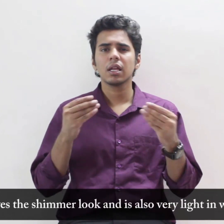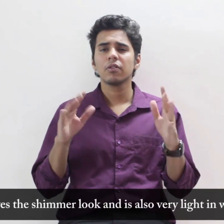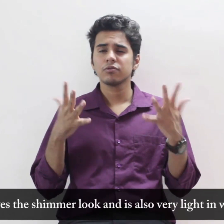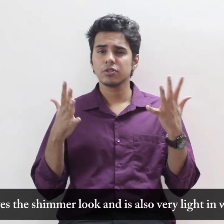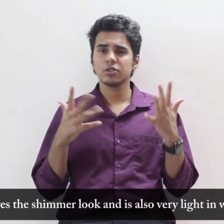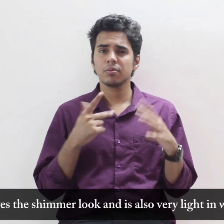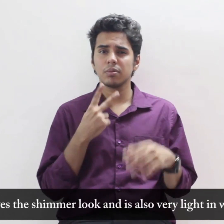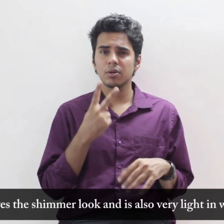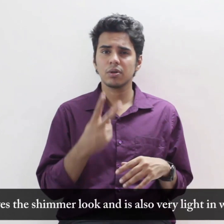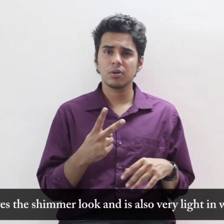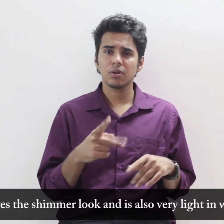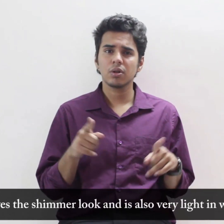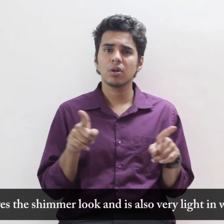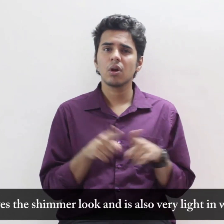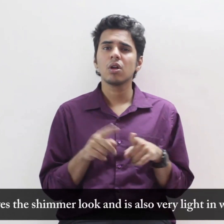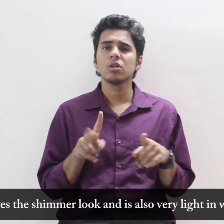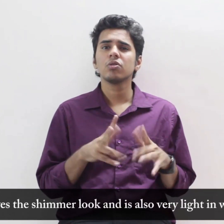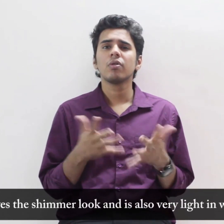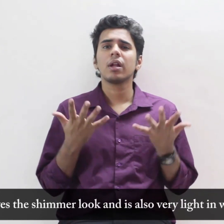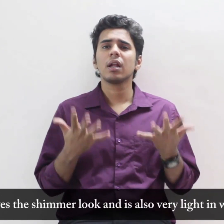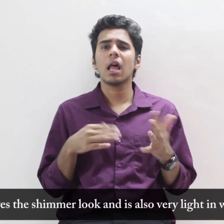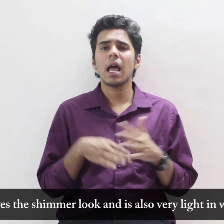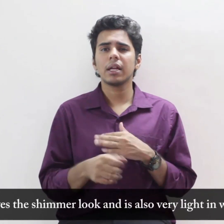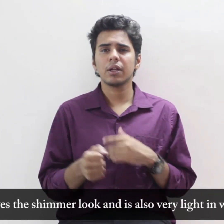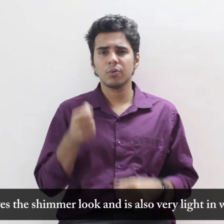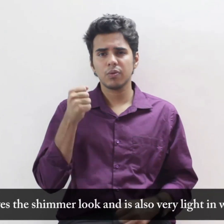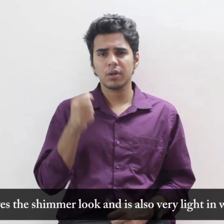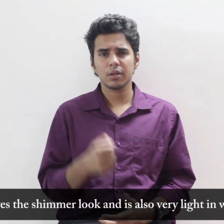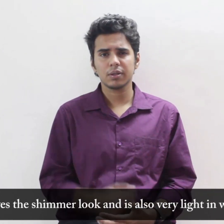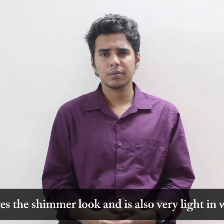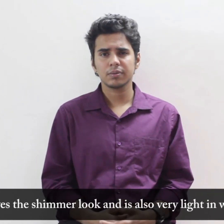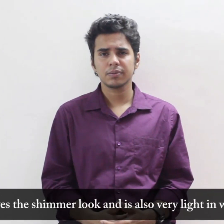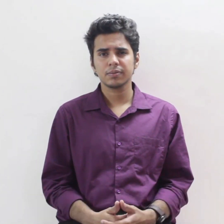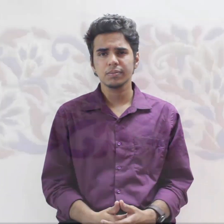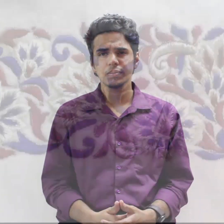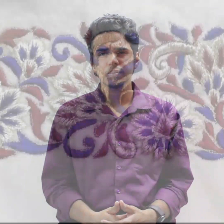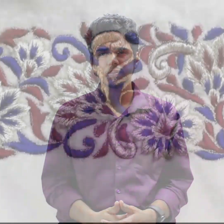It gives a shimmer look and is also very light in weight.